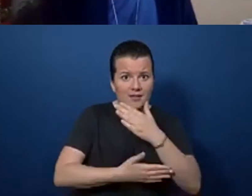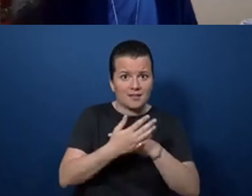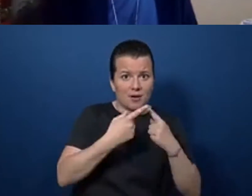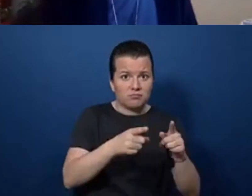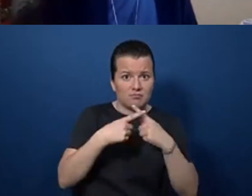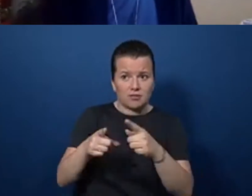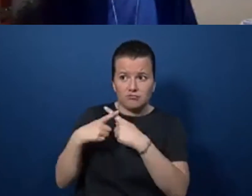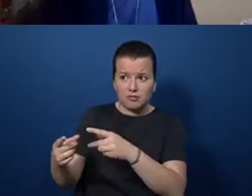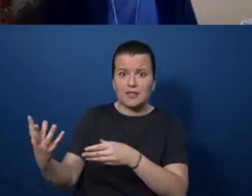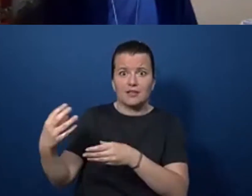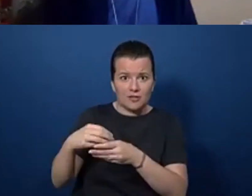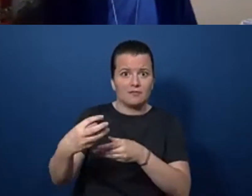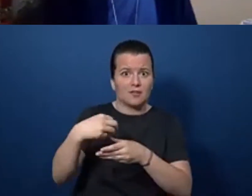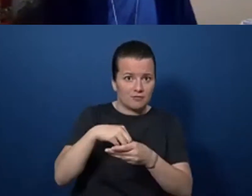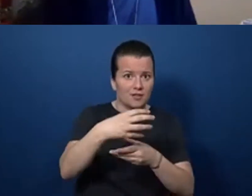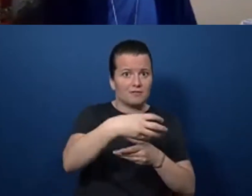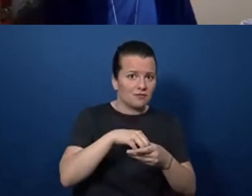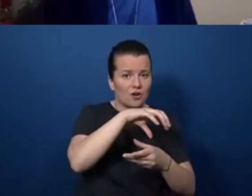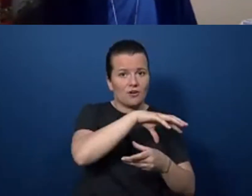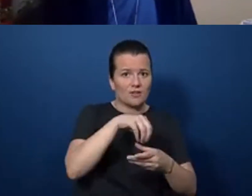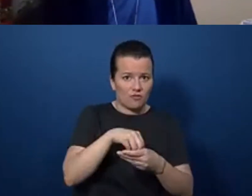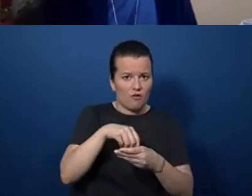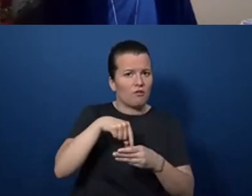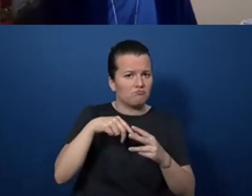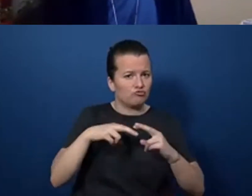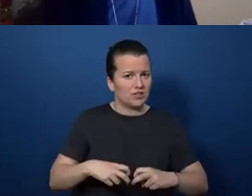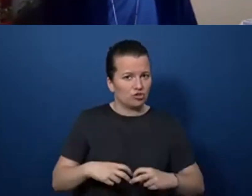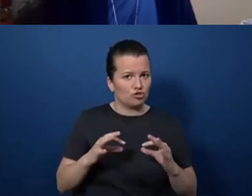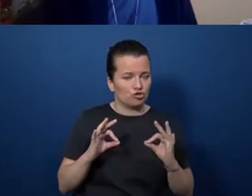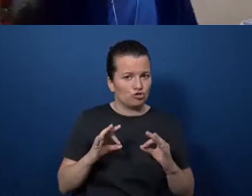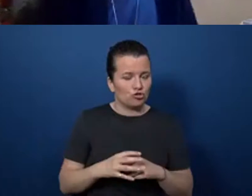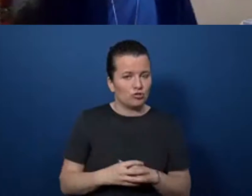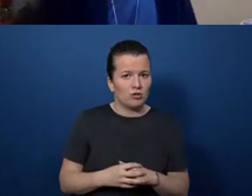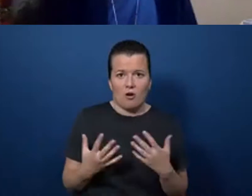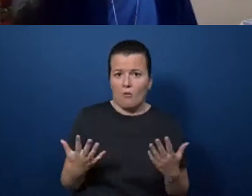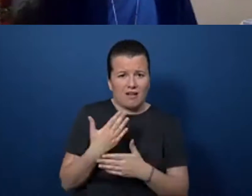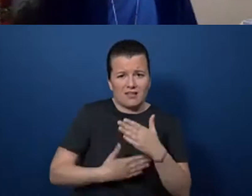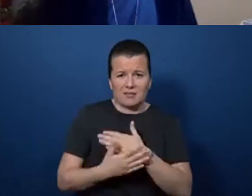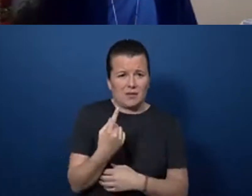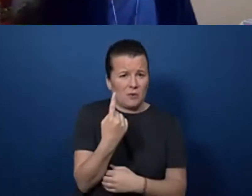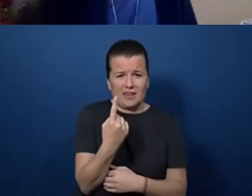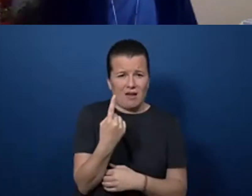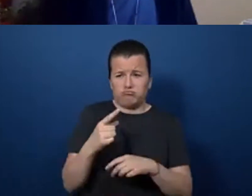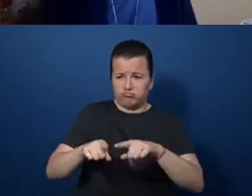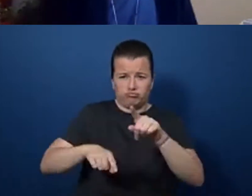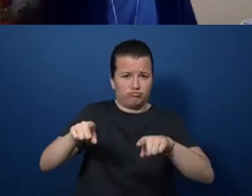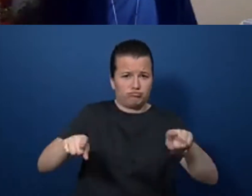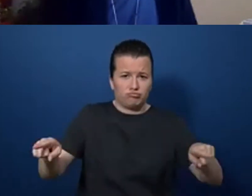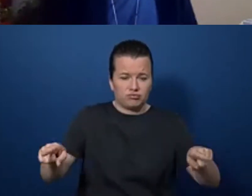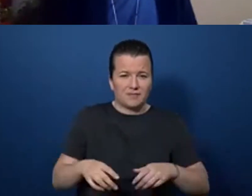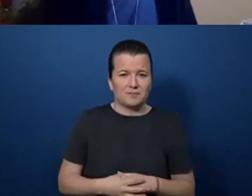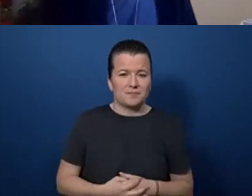with disabilities in research, because there are so many types of disabilities. And also what you said